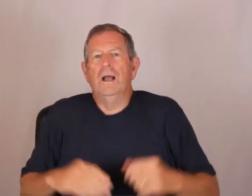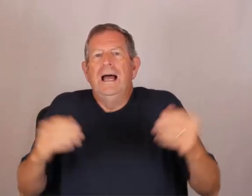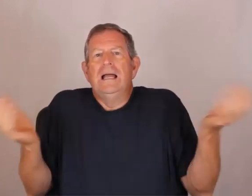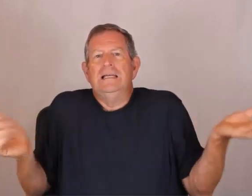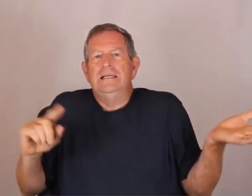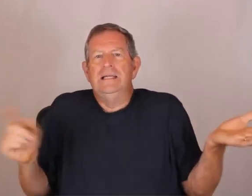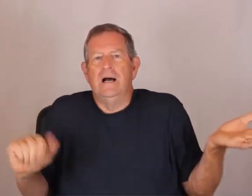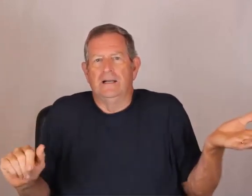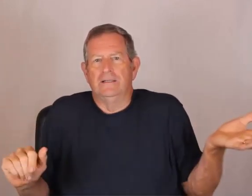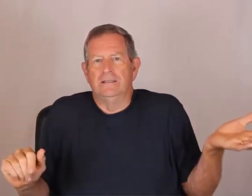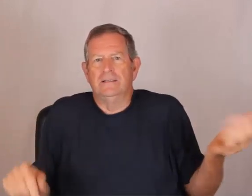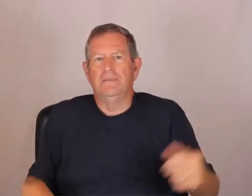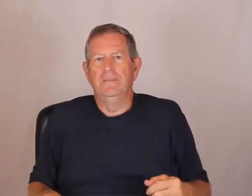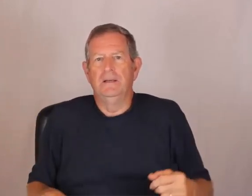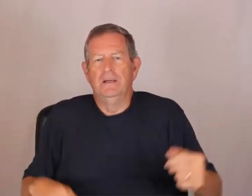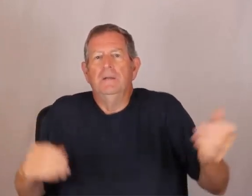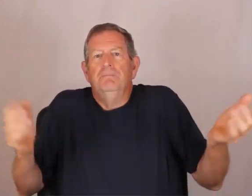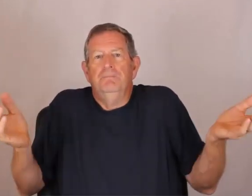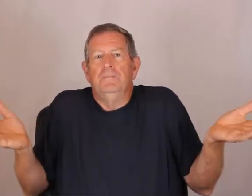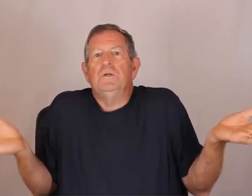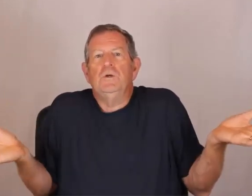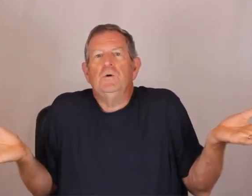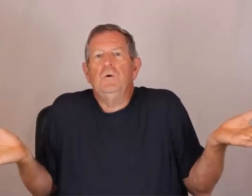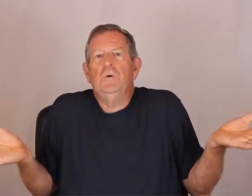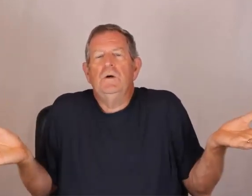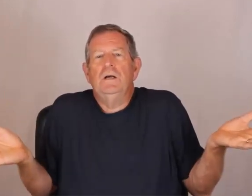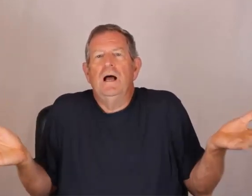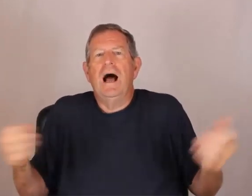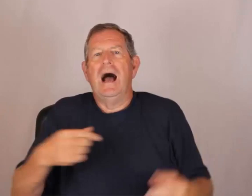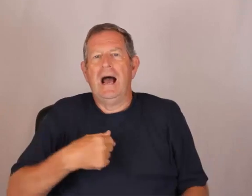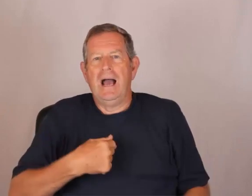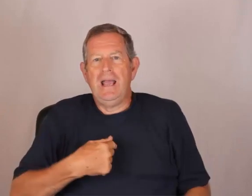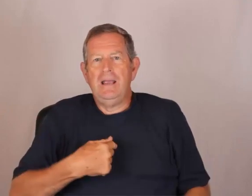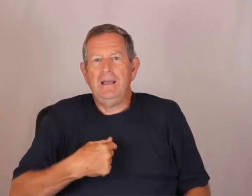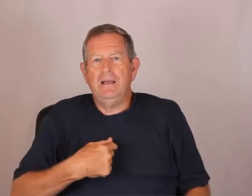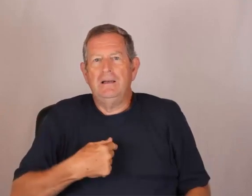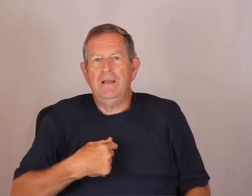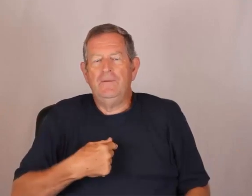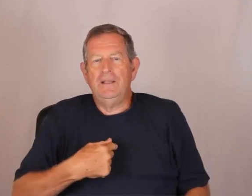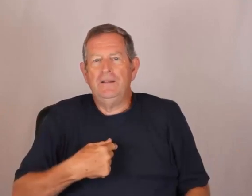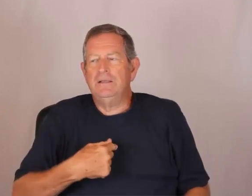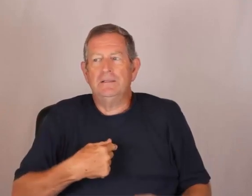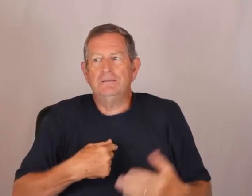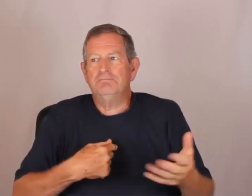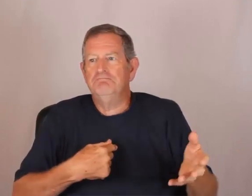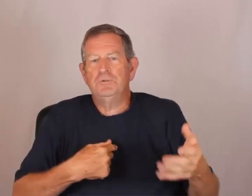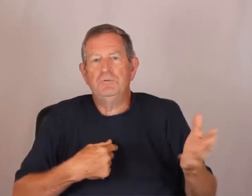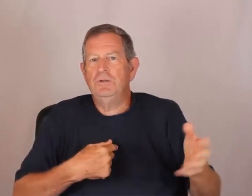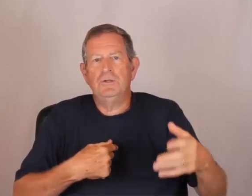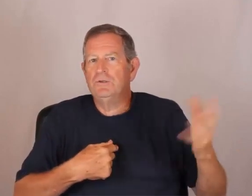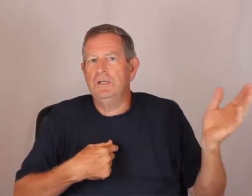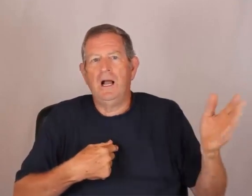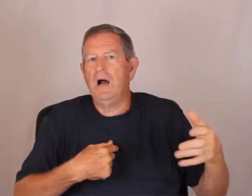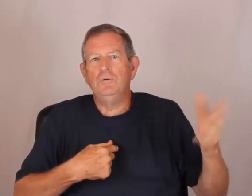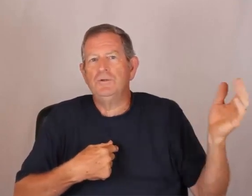or does. Do I live in a